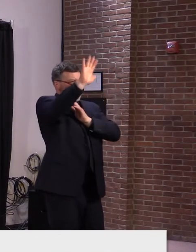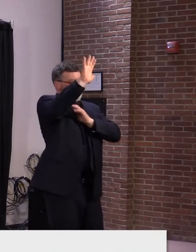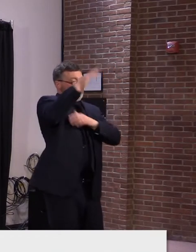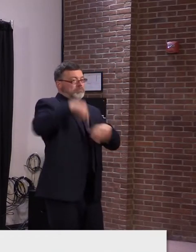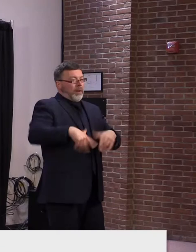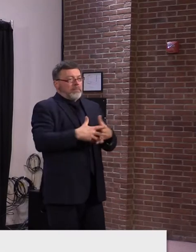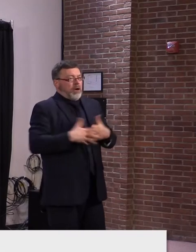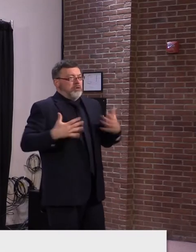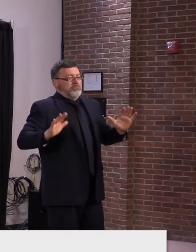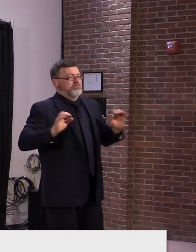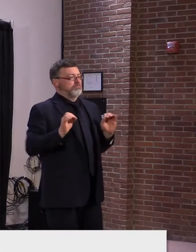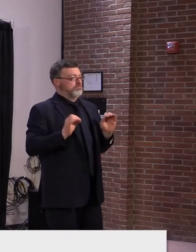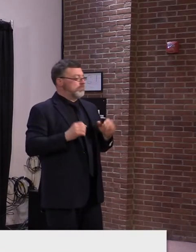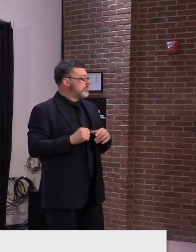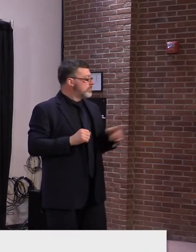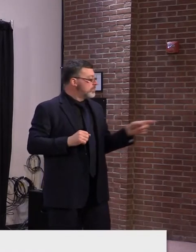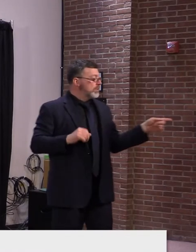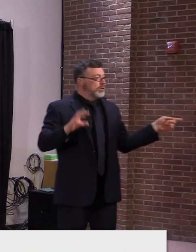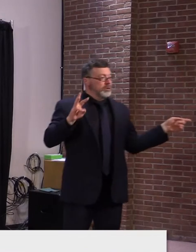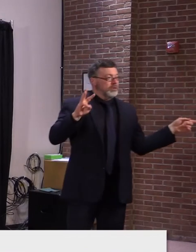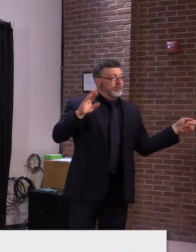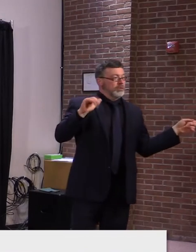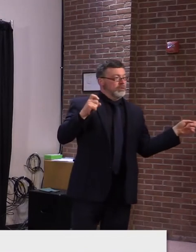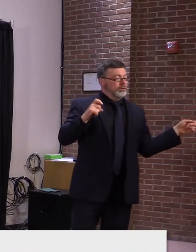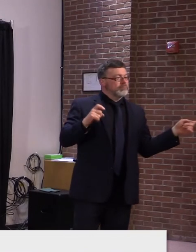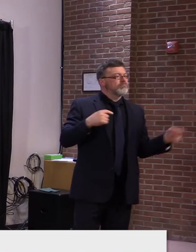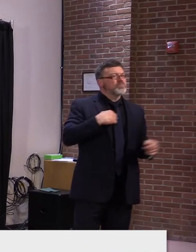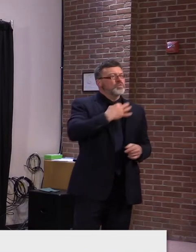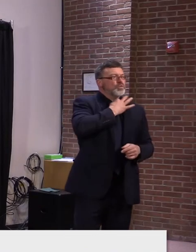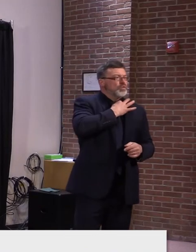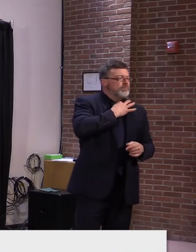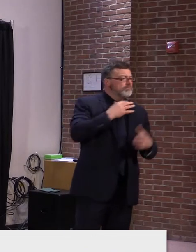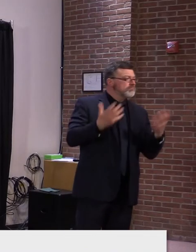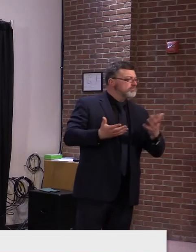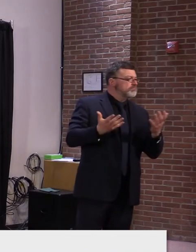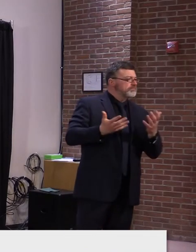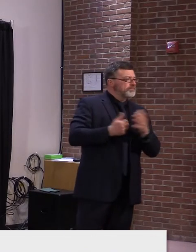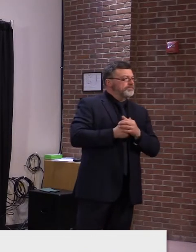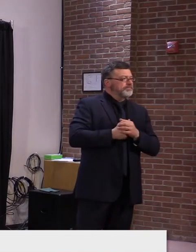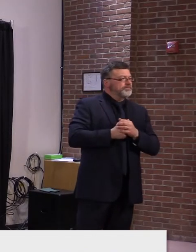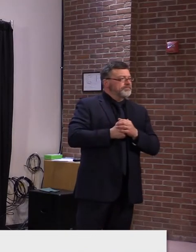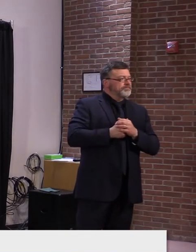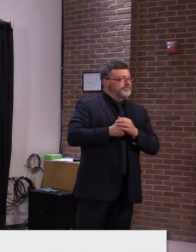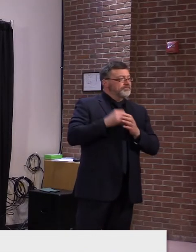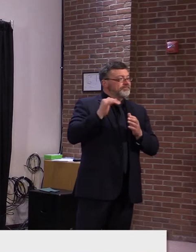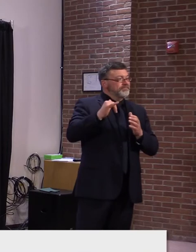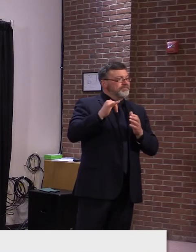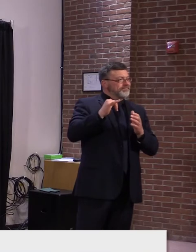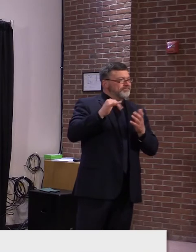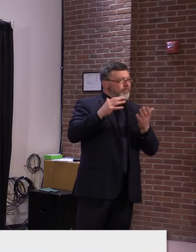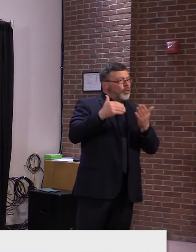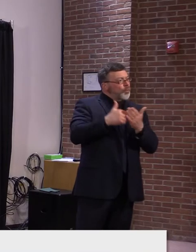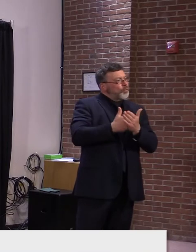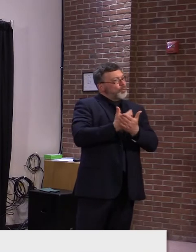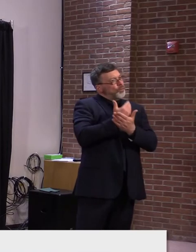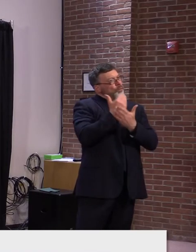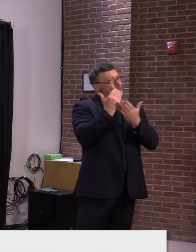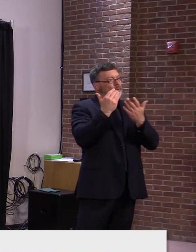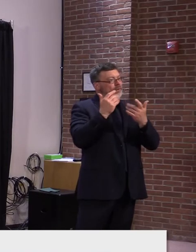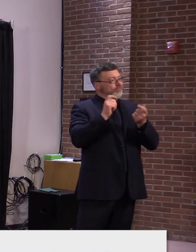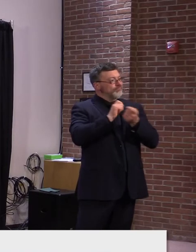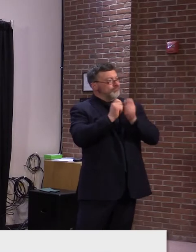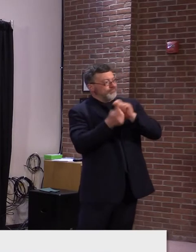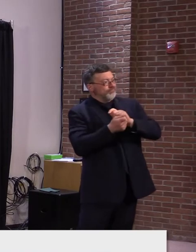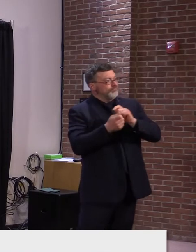As we're kind of turning the corner here, you know, I mean, it feels like we've been here before when we hit 80%